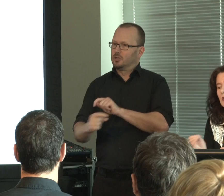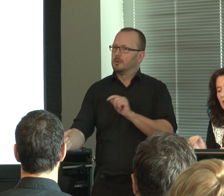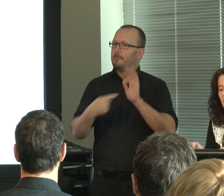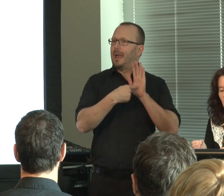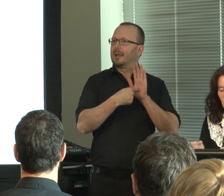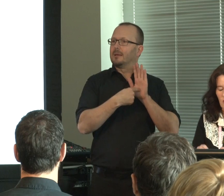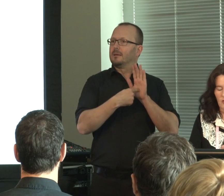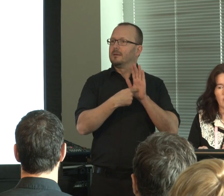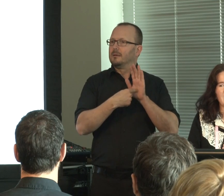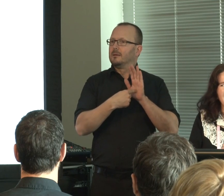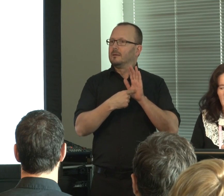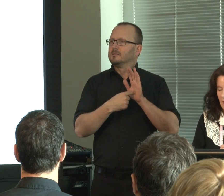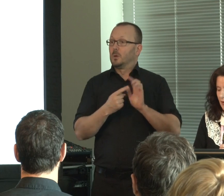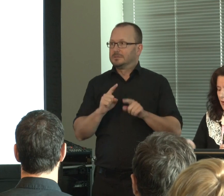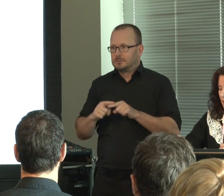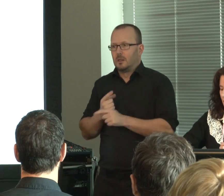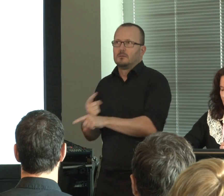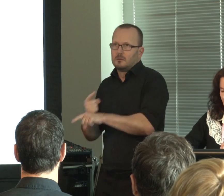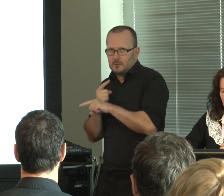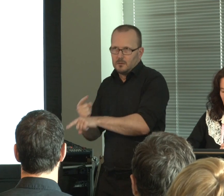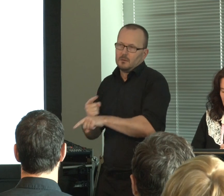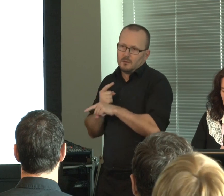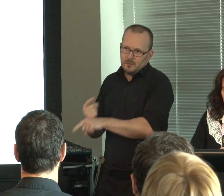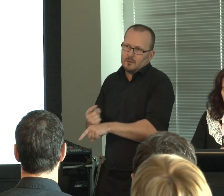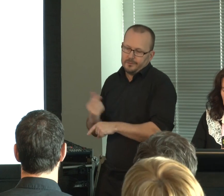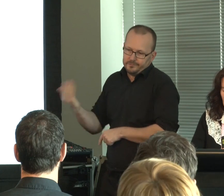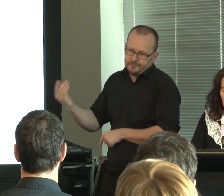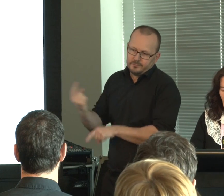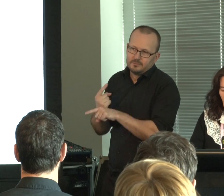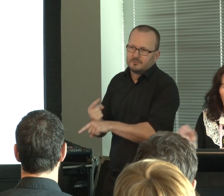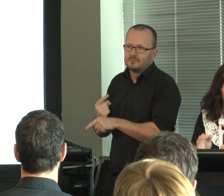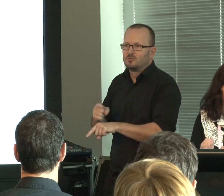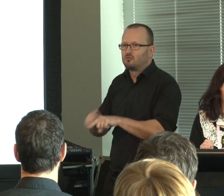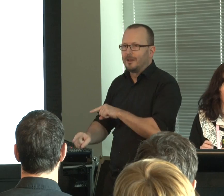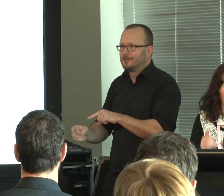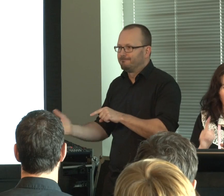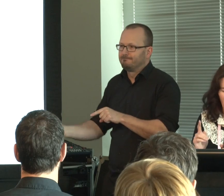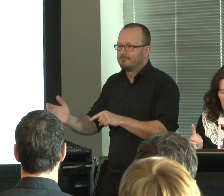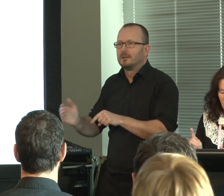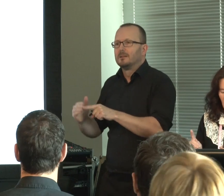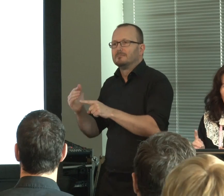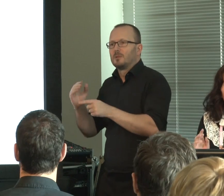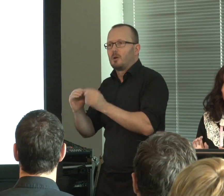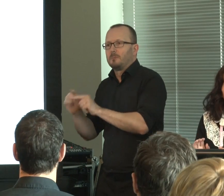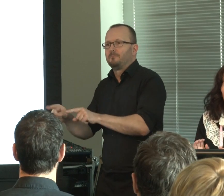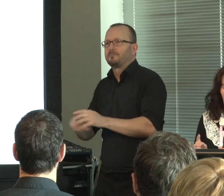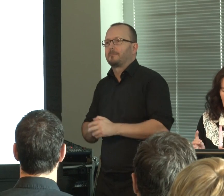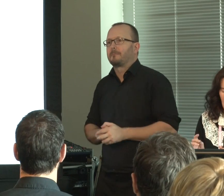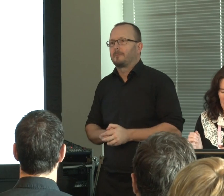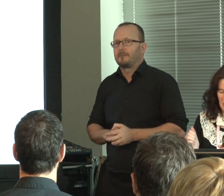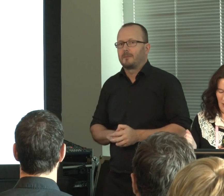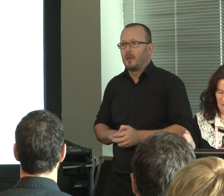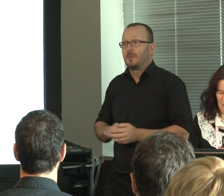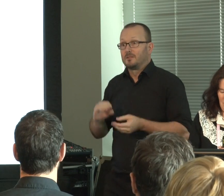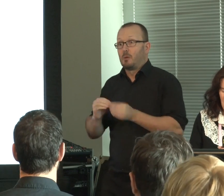then just redirect everybody? So we're still discussing that and trying to get them to see what the problem is. But I now have a word for it. It's called link rot. I